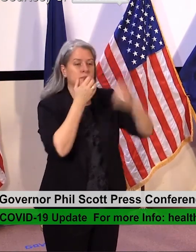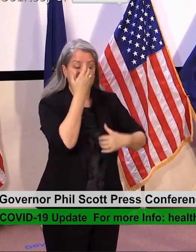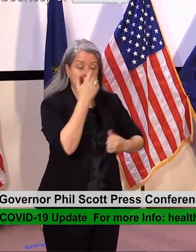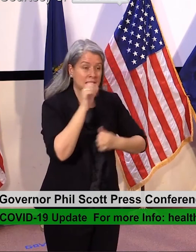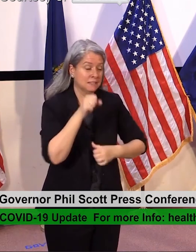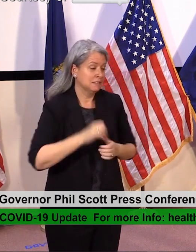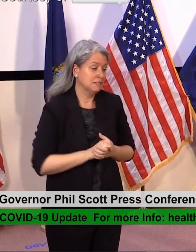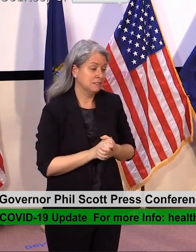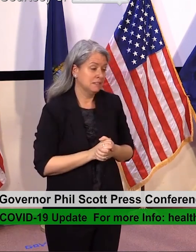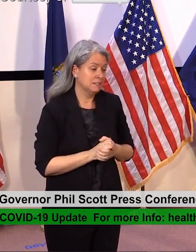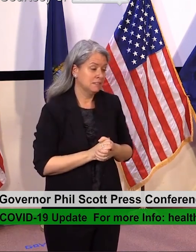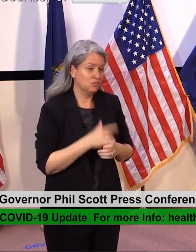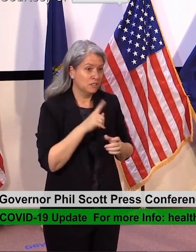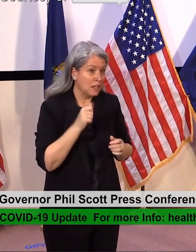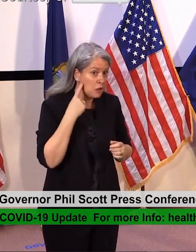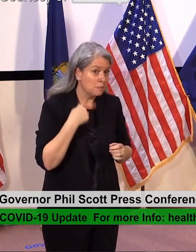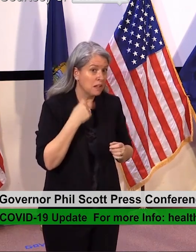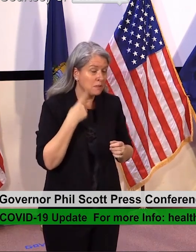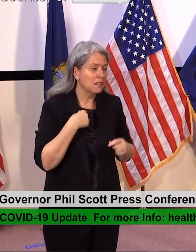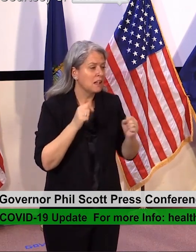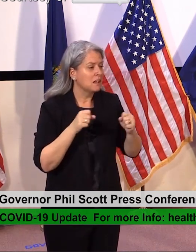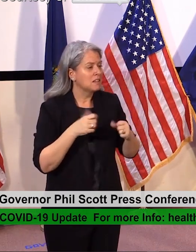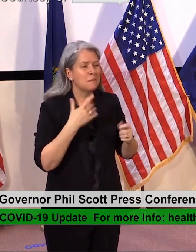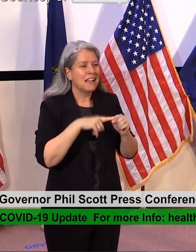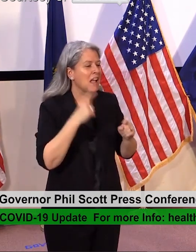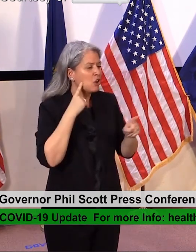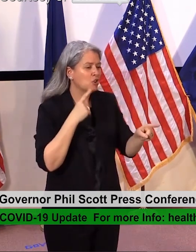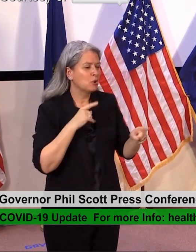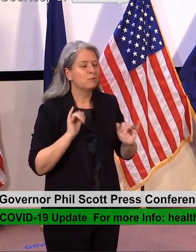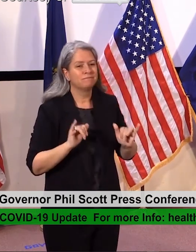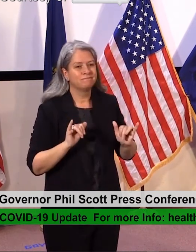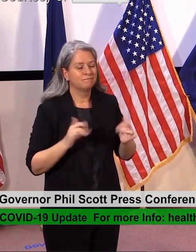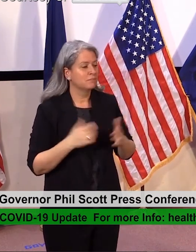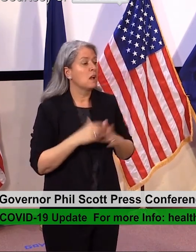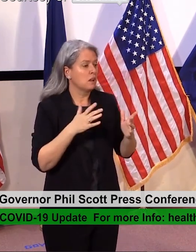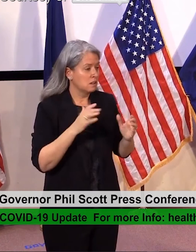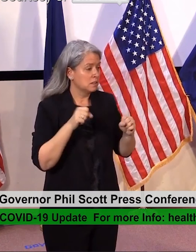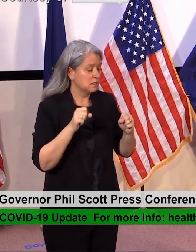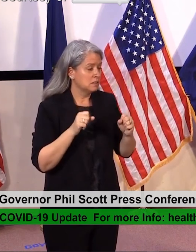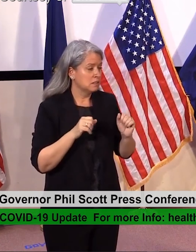Can you hear me? Yes. Oh, gosh, but I can't hear you. Are you there?